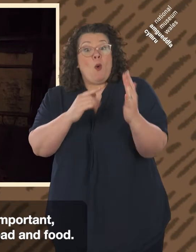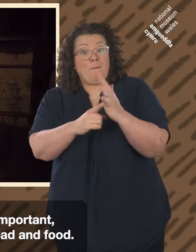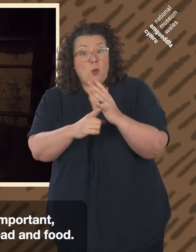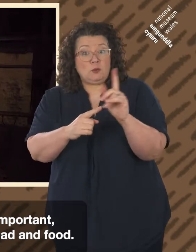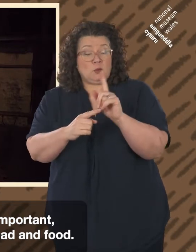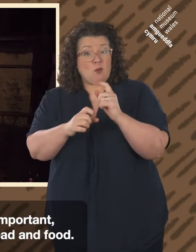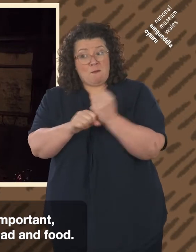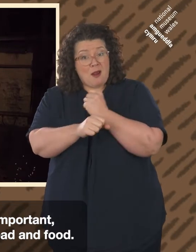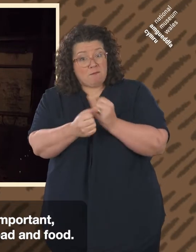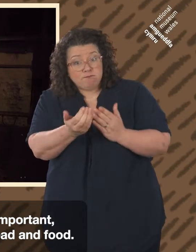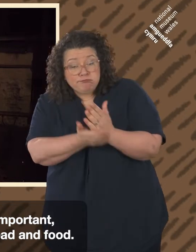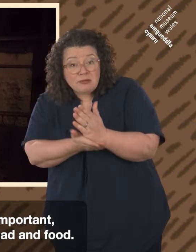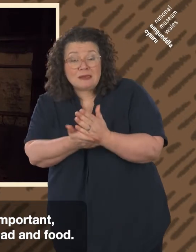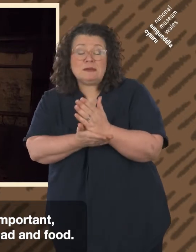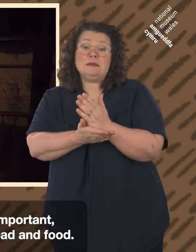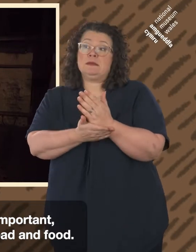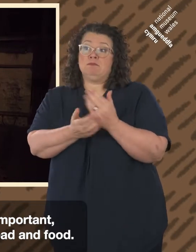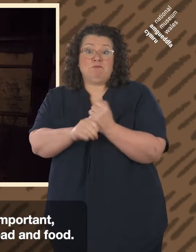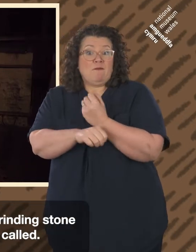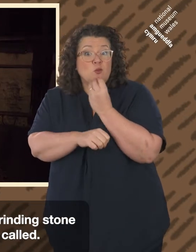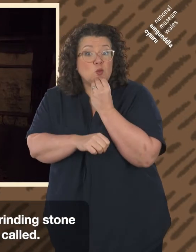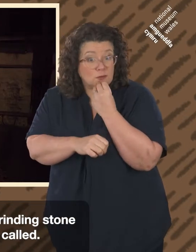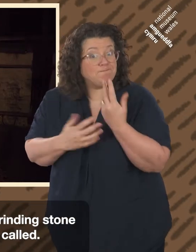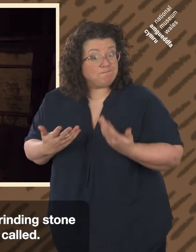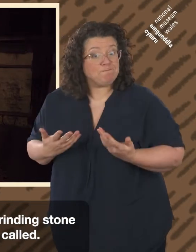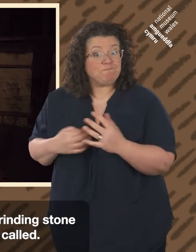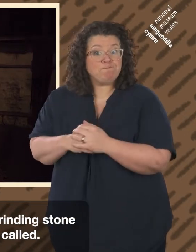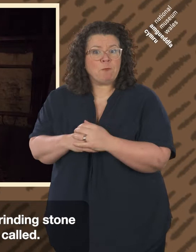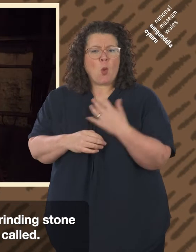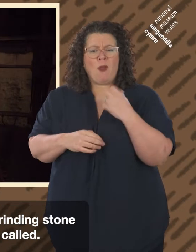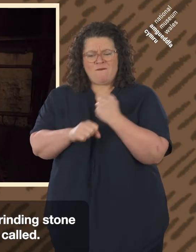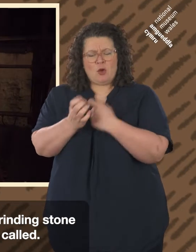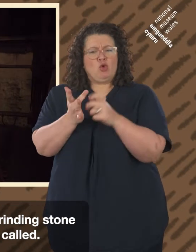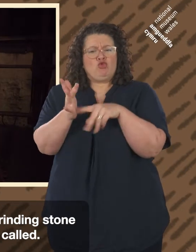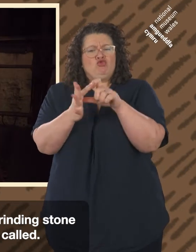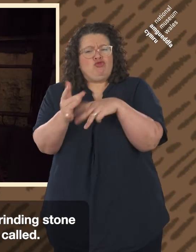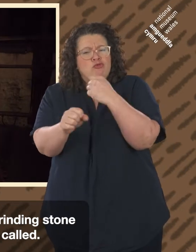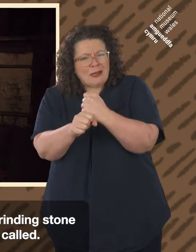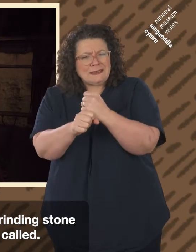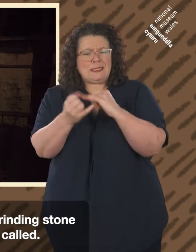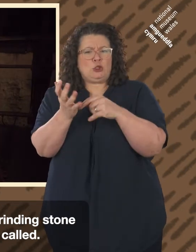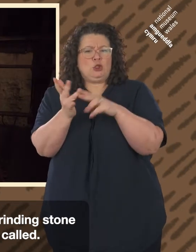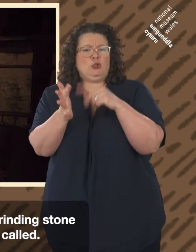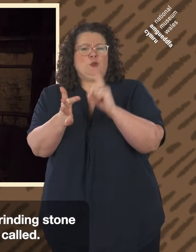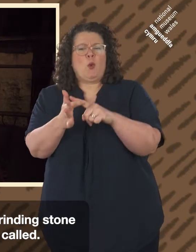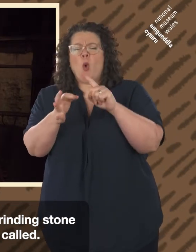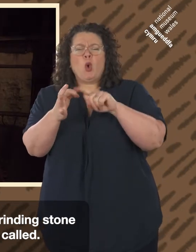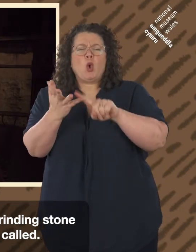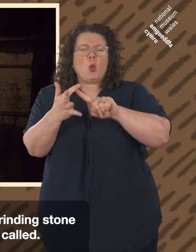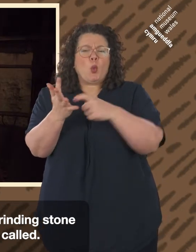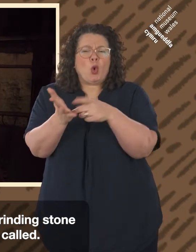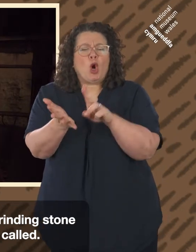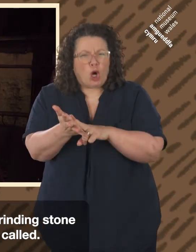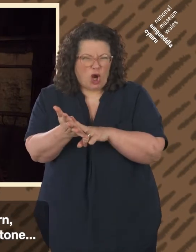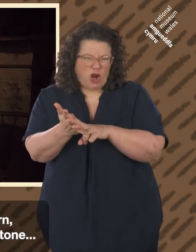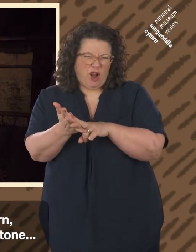if anything, to make bread and food. Right here we have a grinding stone, or a quern. It's called